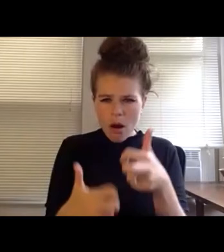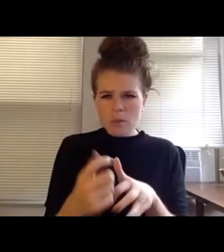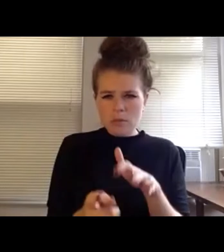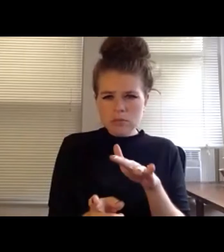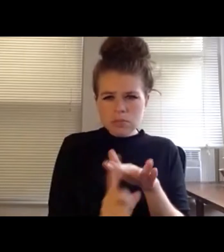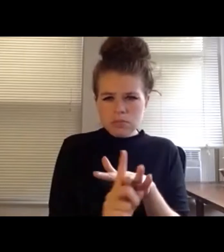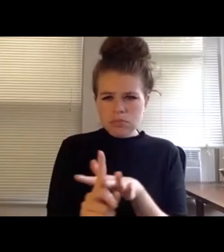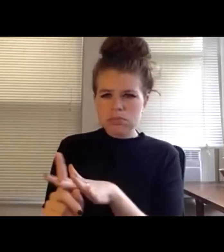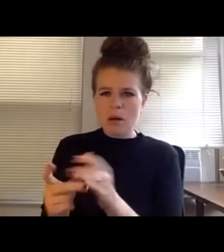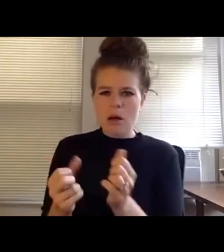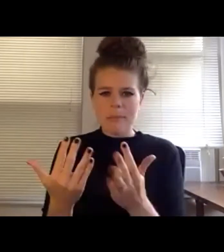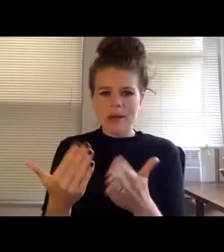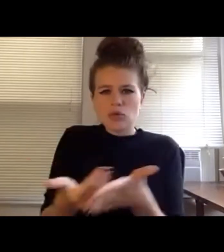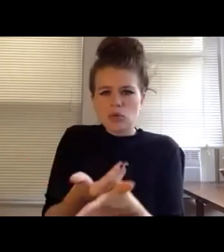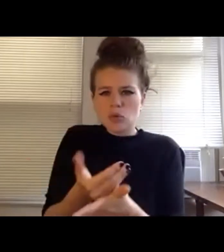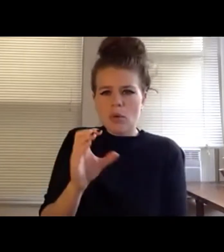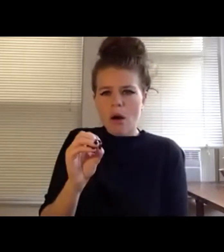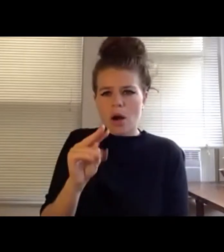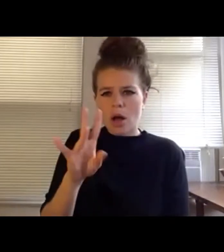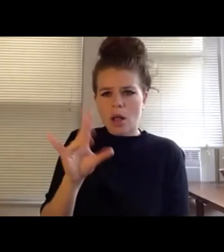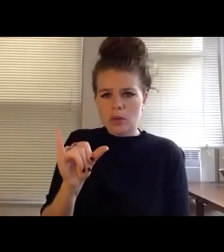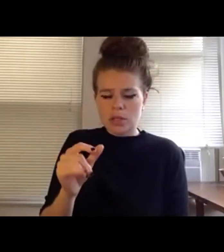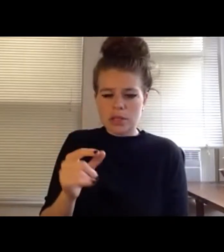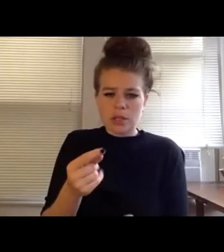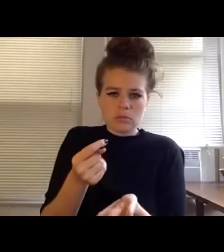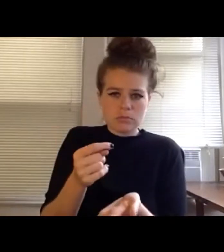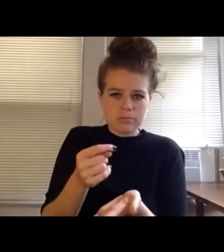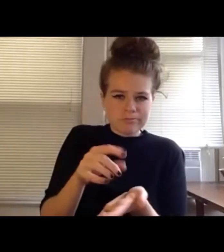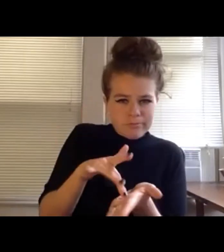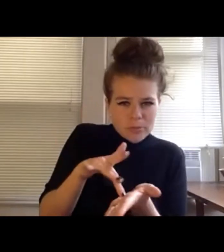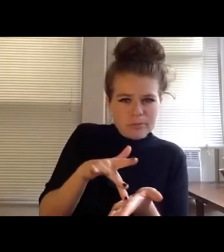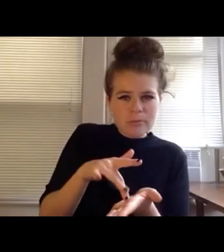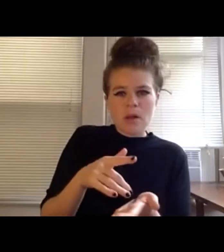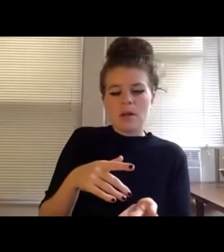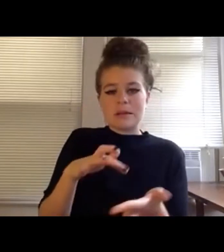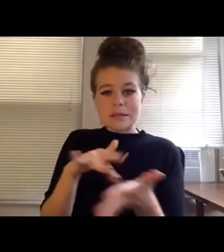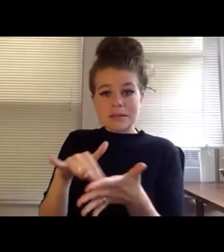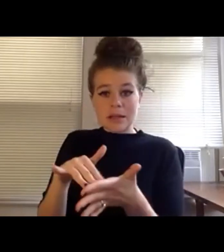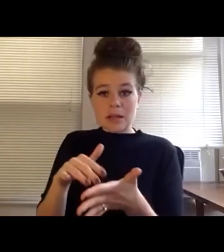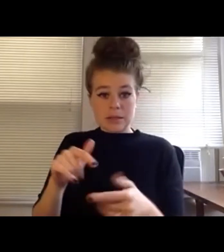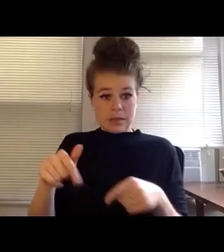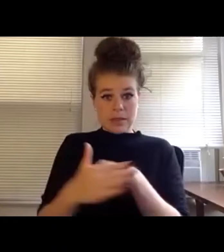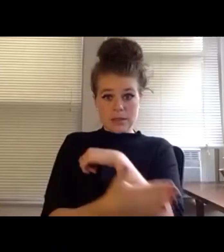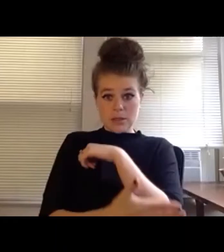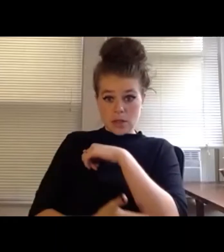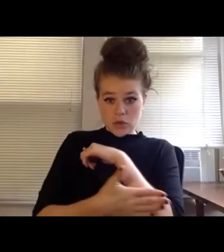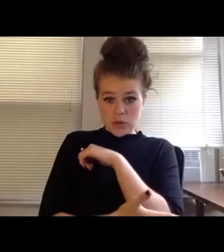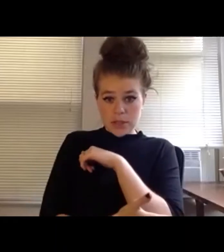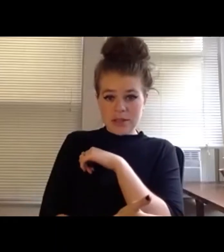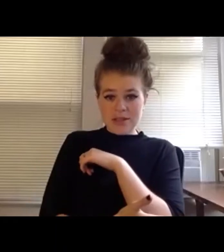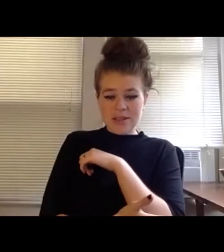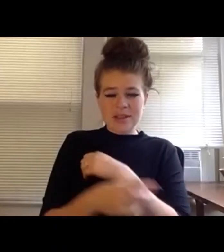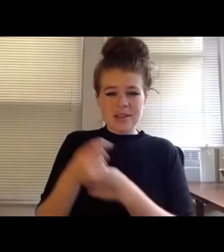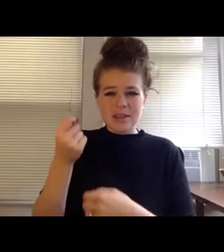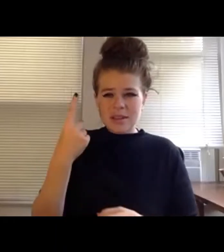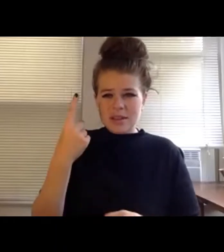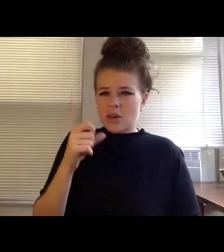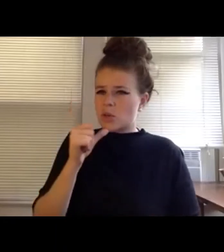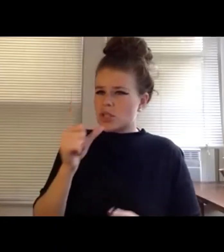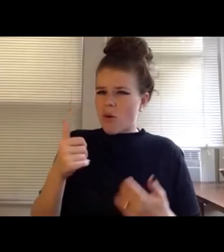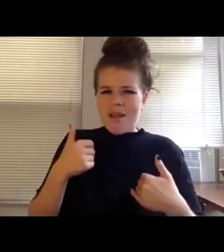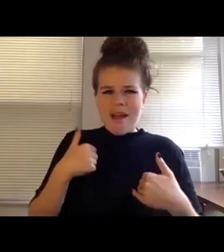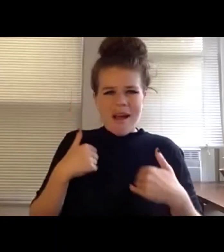lot of new oncology drugs or other clinical studies in our country, we don't have